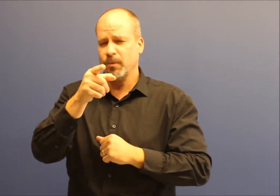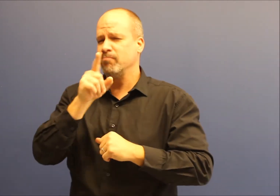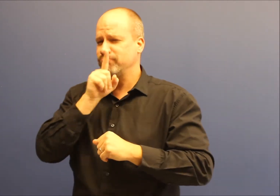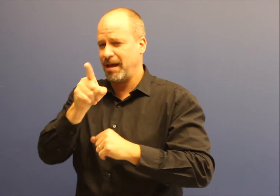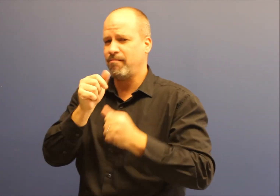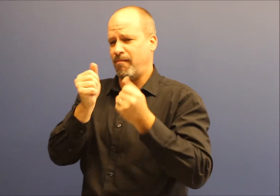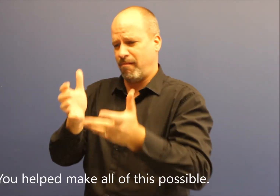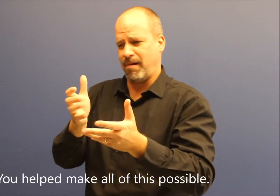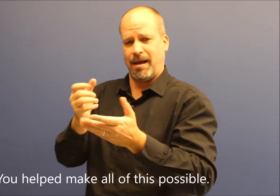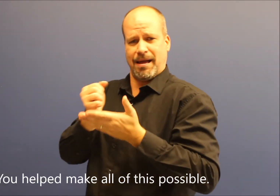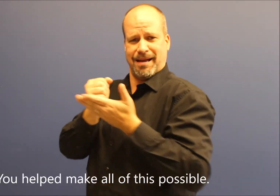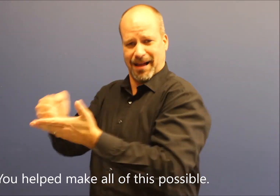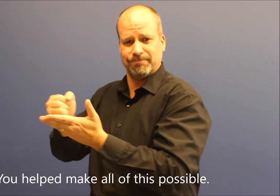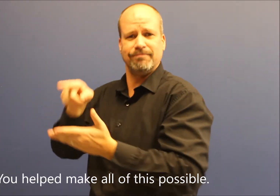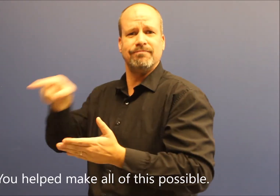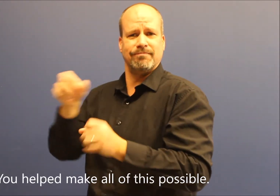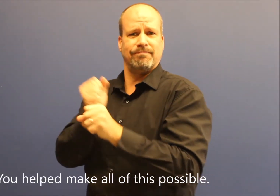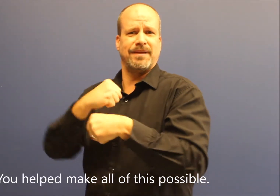You help make all of this possible.